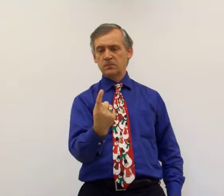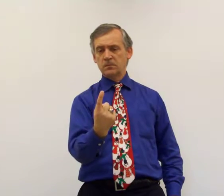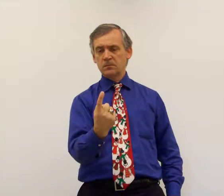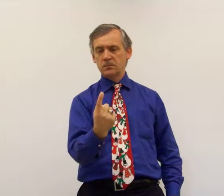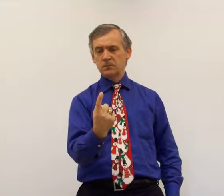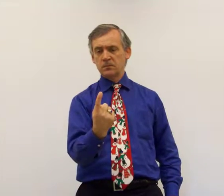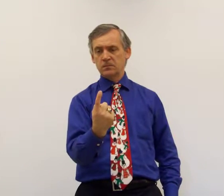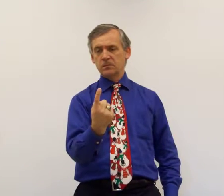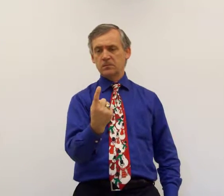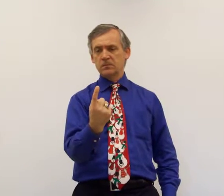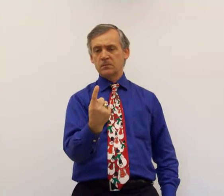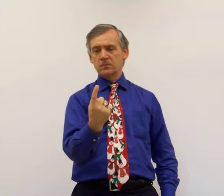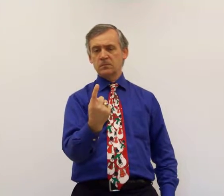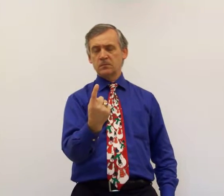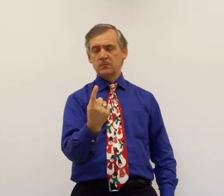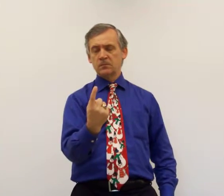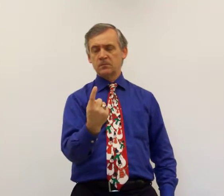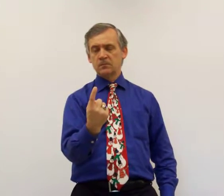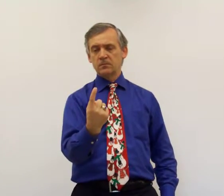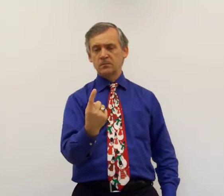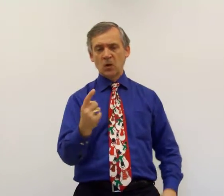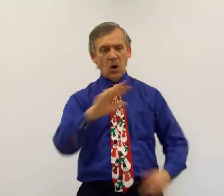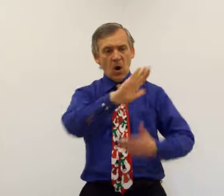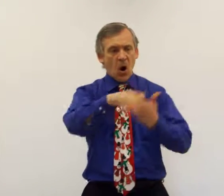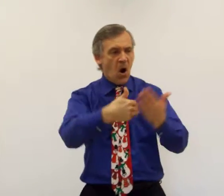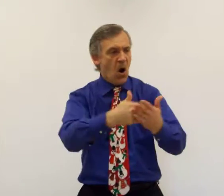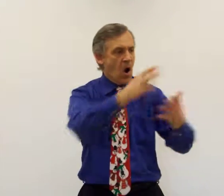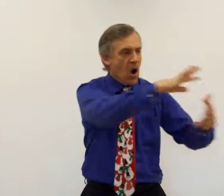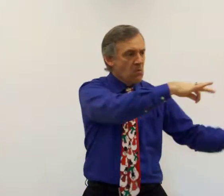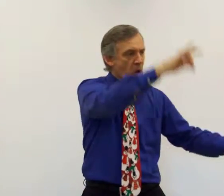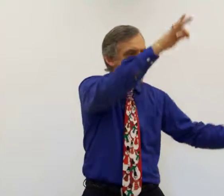was heard from the assembled ghosts.